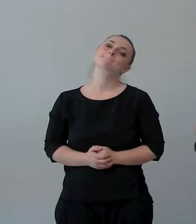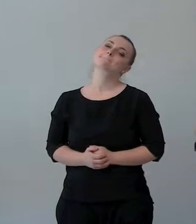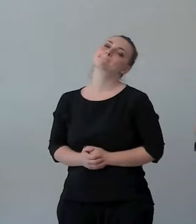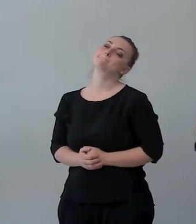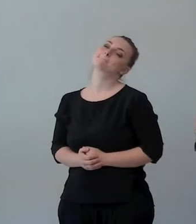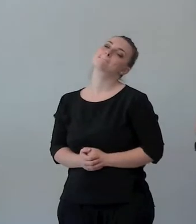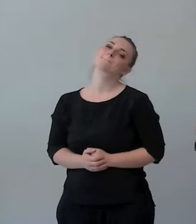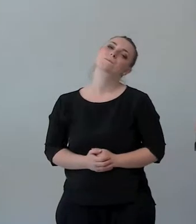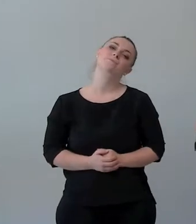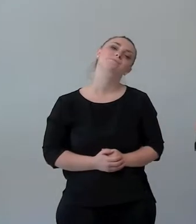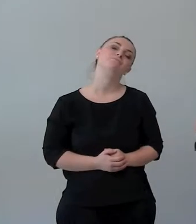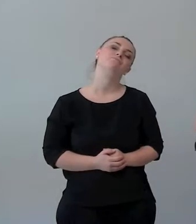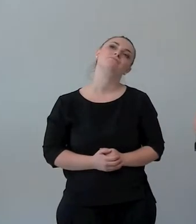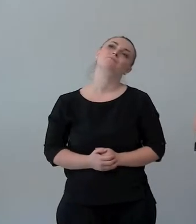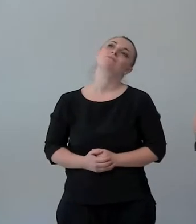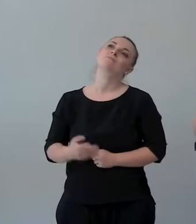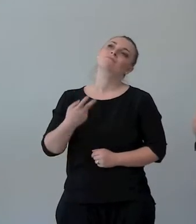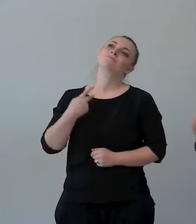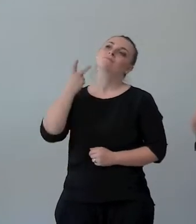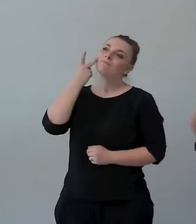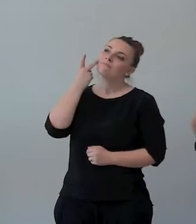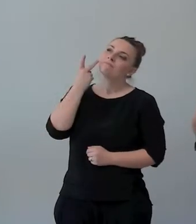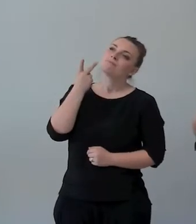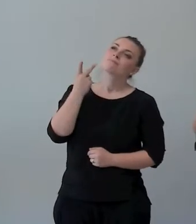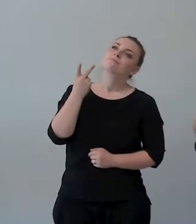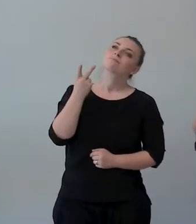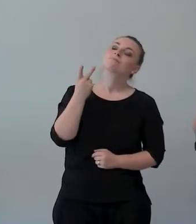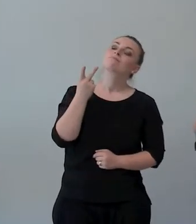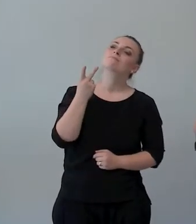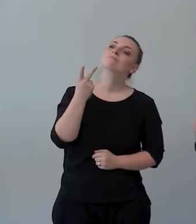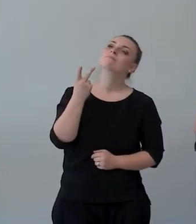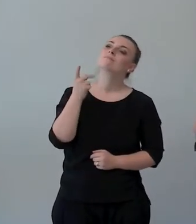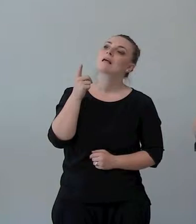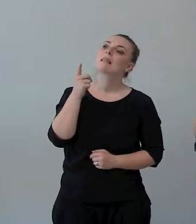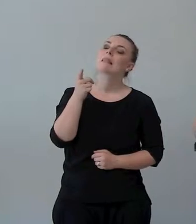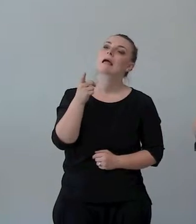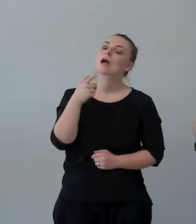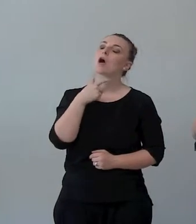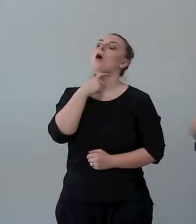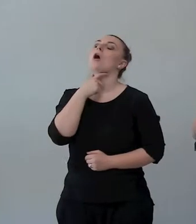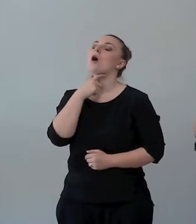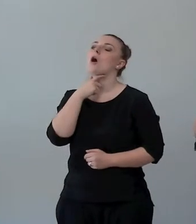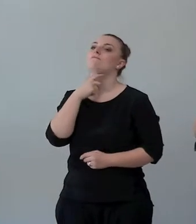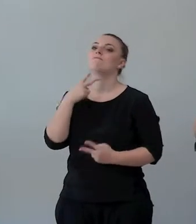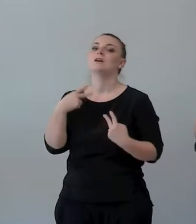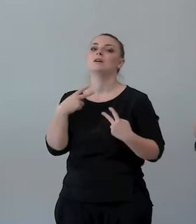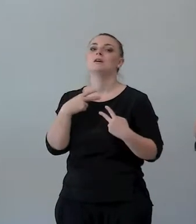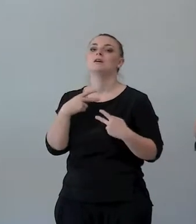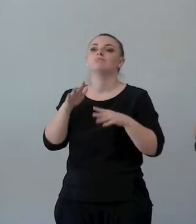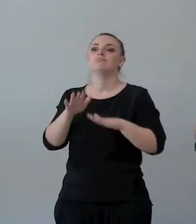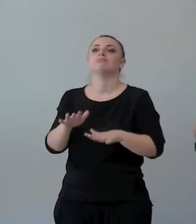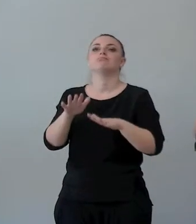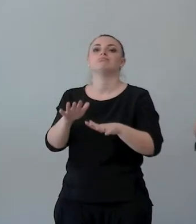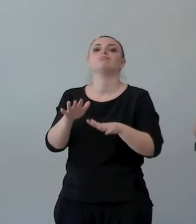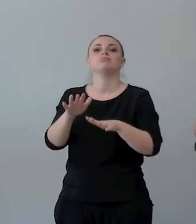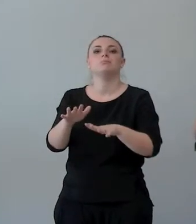sister. Ho potuto notare che costretto a rallentare abbiamo avuto più tempo per